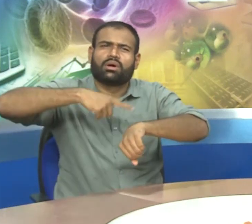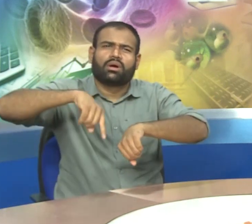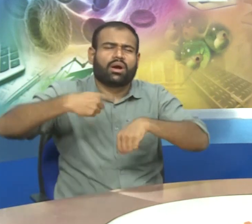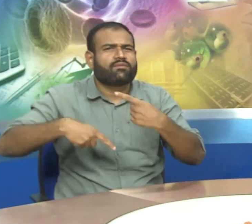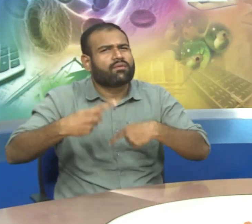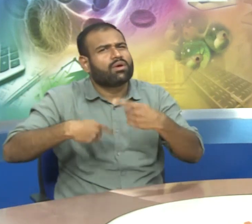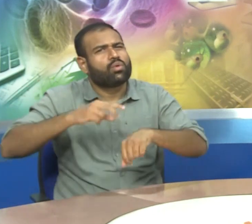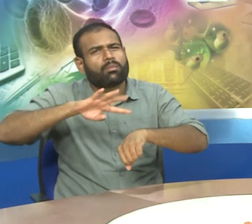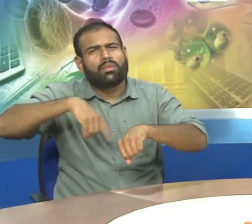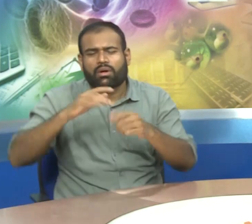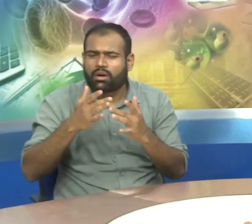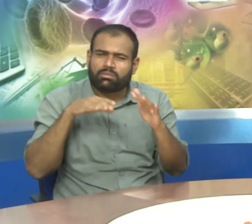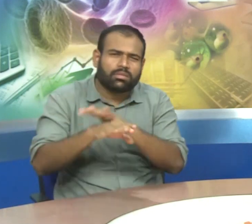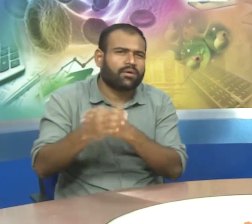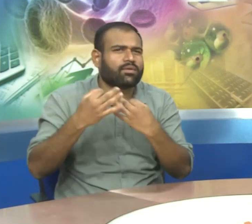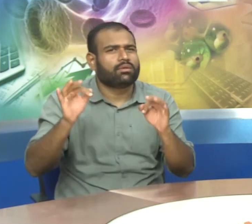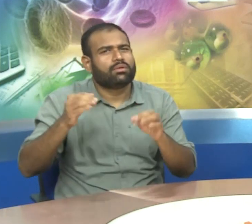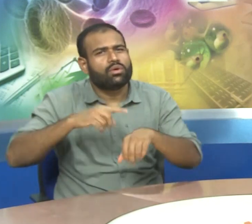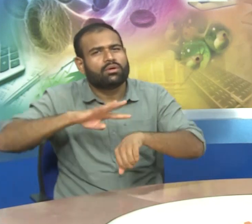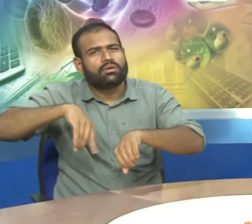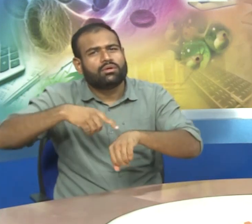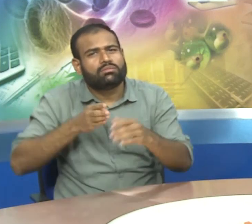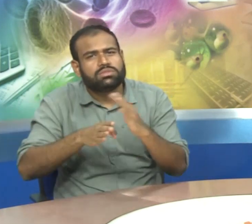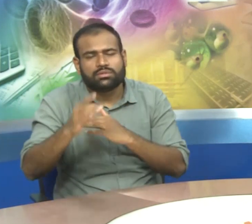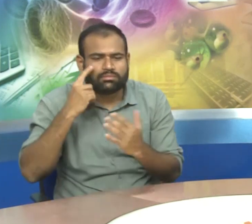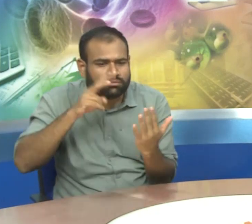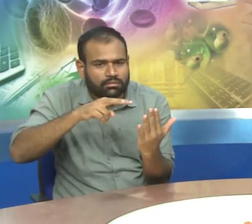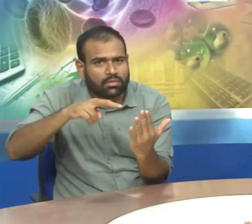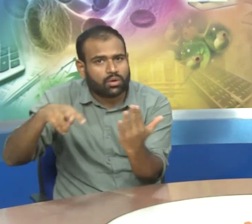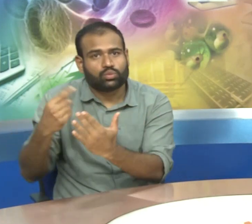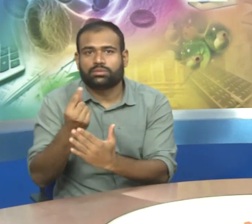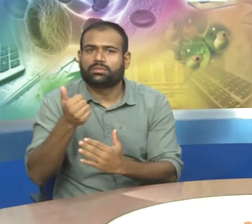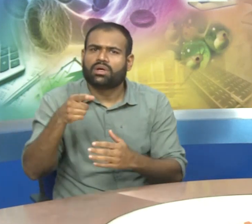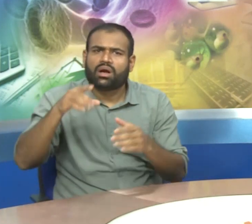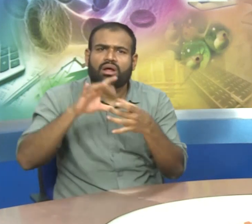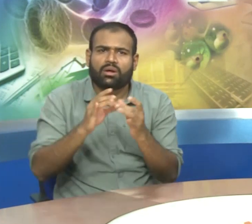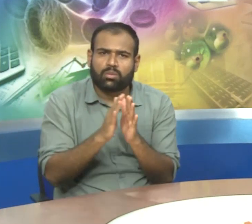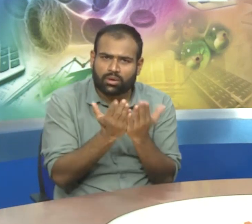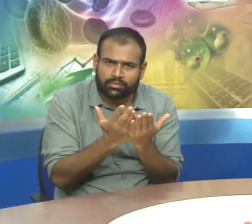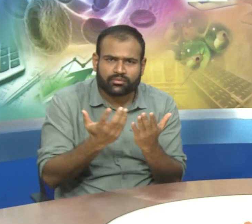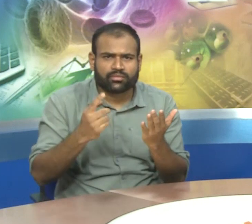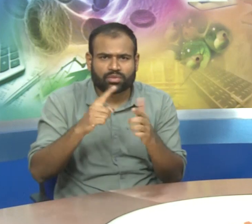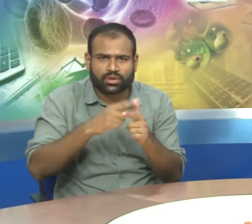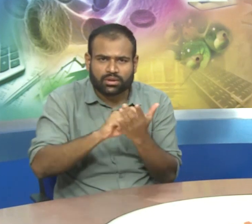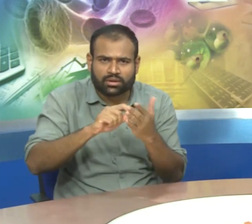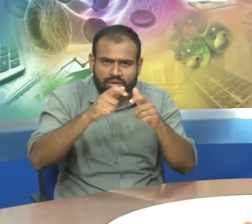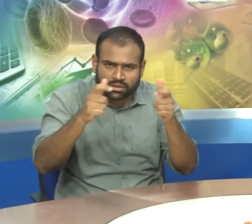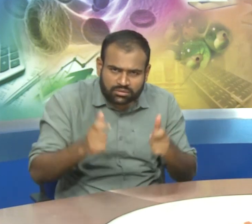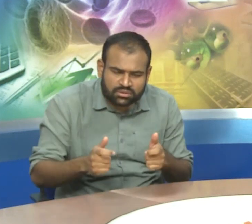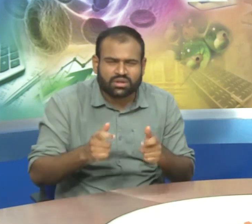With the arrival of internet, most of the libraries have made their OPACs accessible via internet, which is accessible